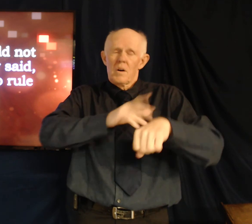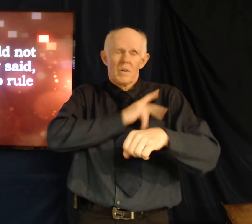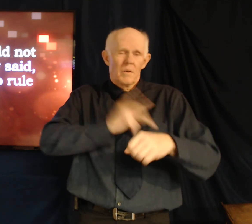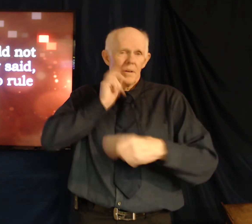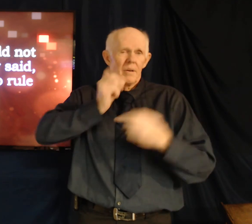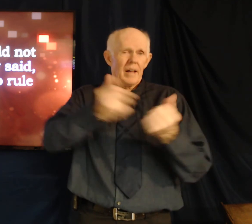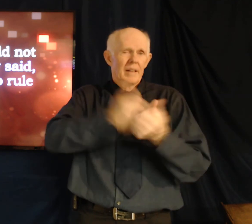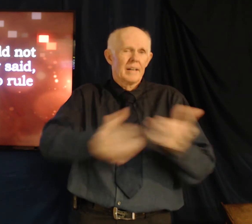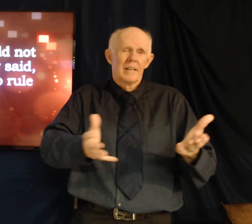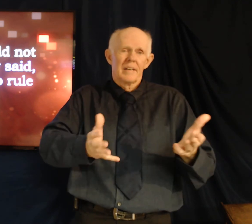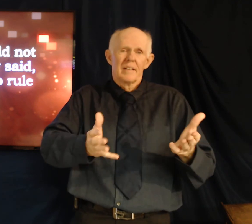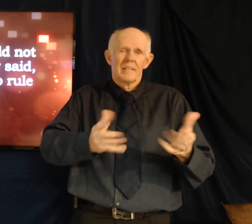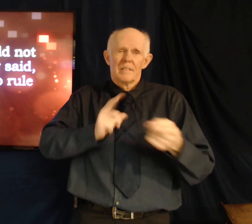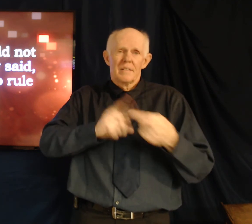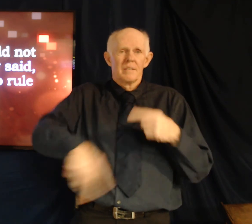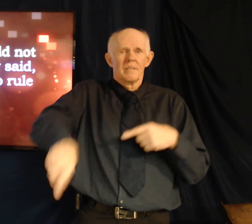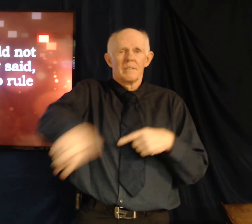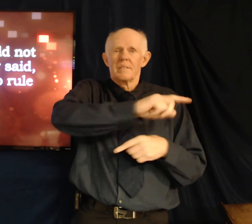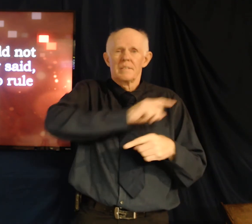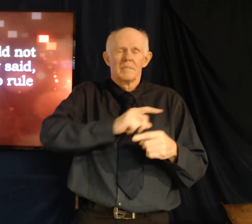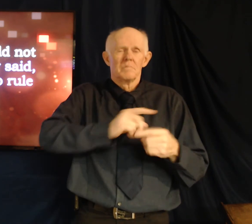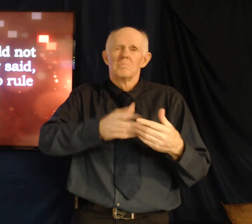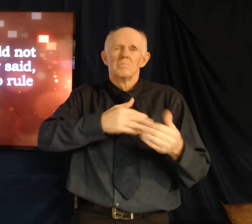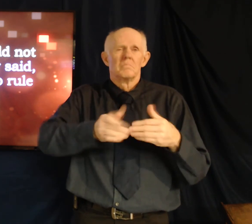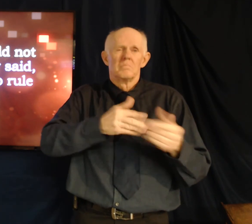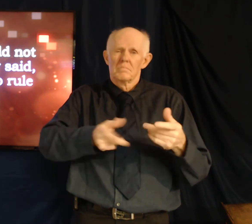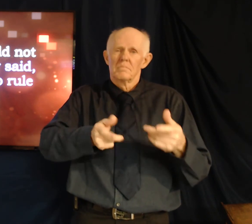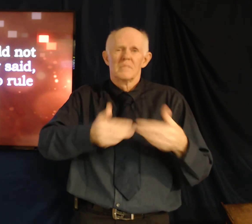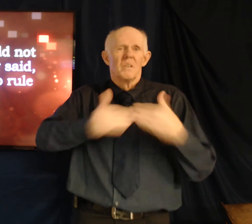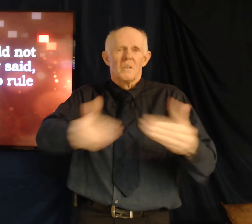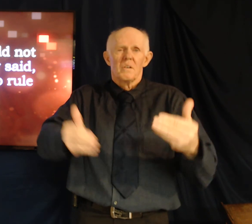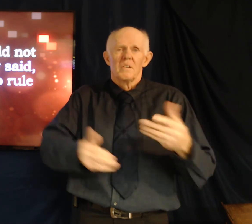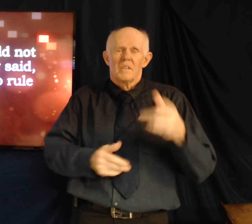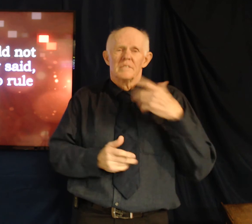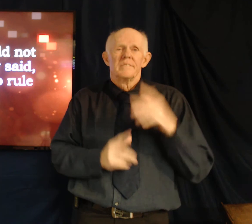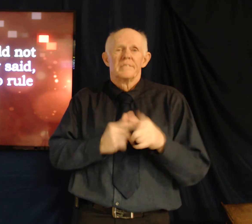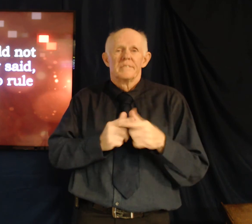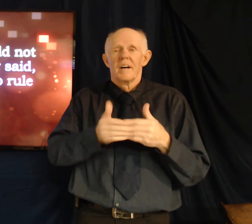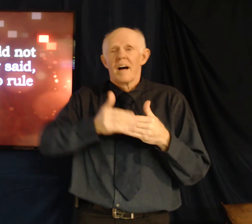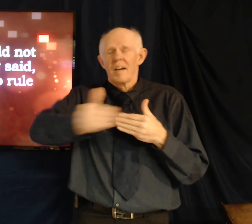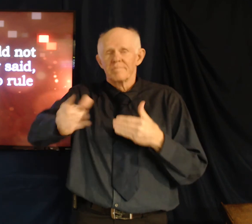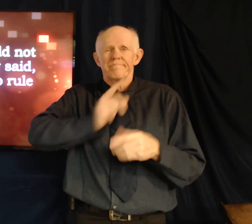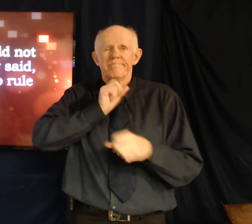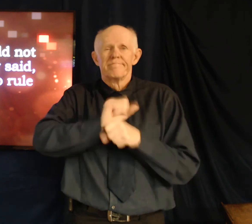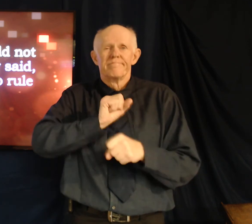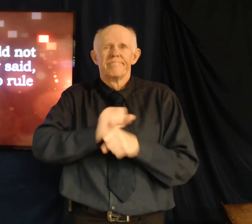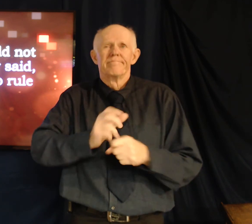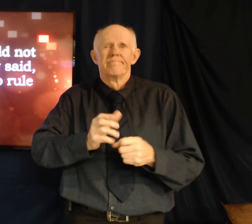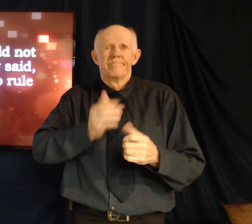Prophets. Weren't the people. It didn't matter. They still. Wanted a king.